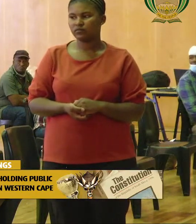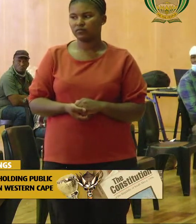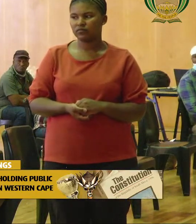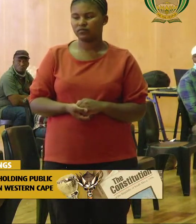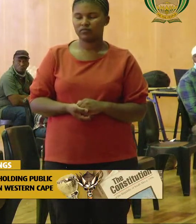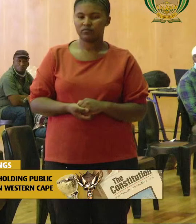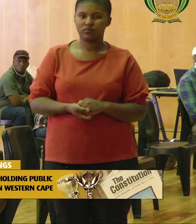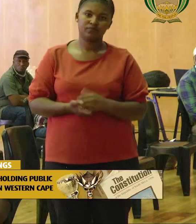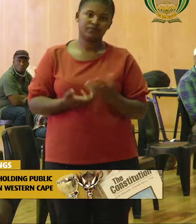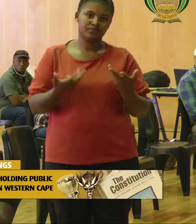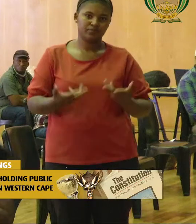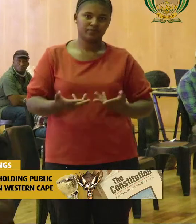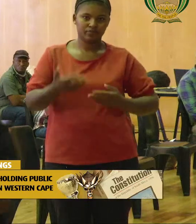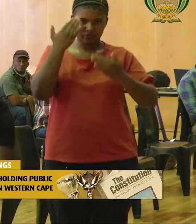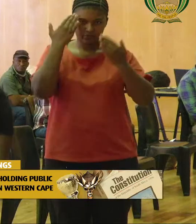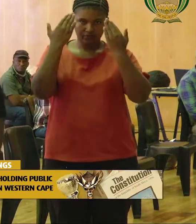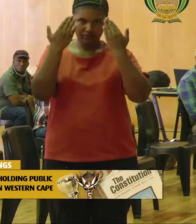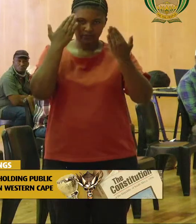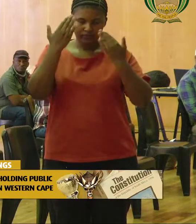Mandibulise